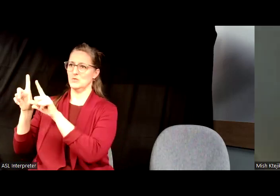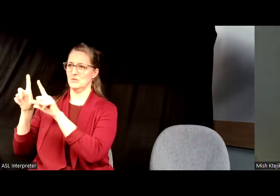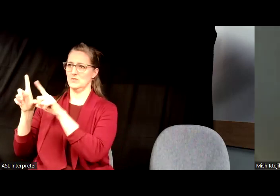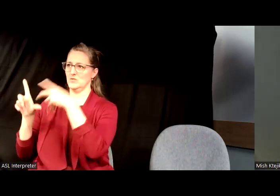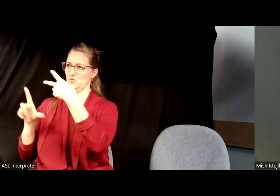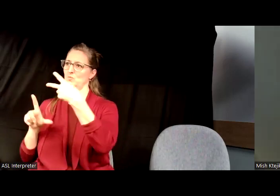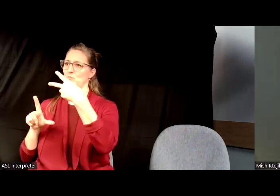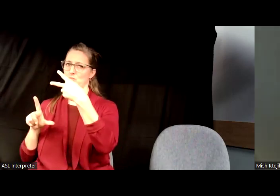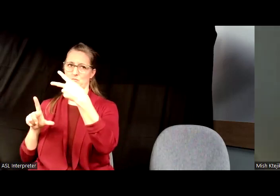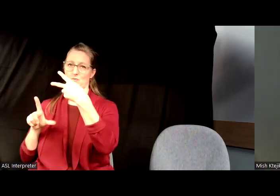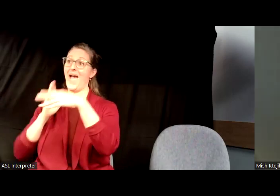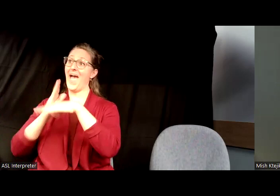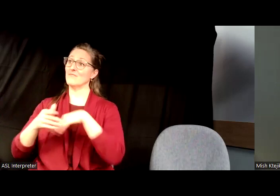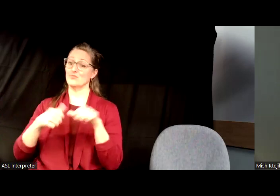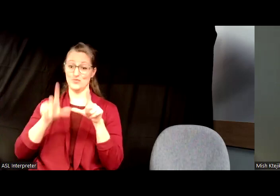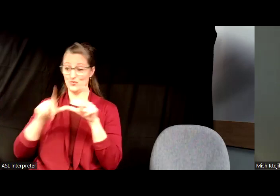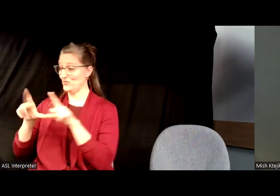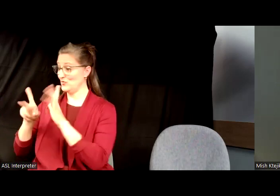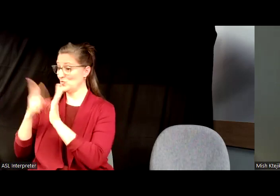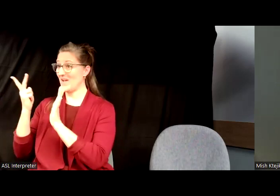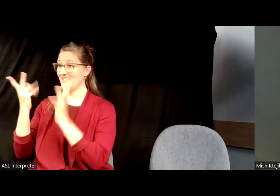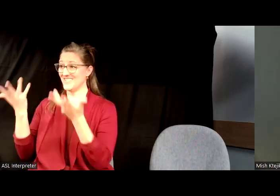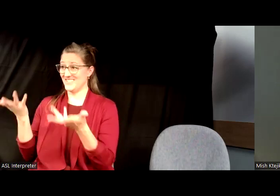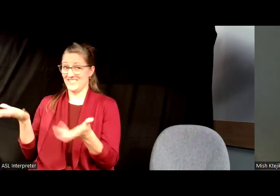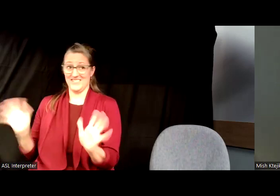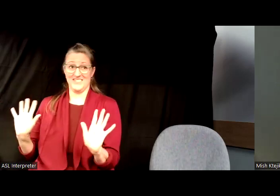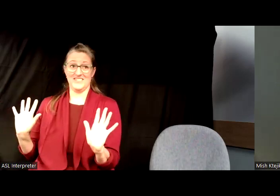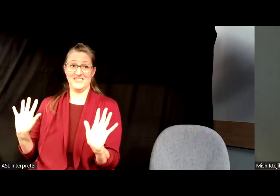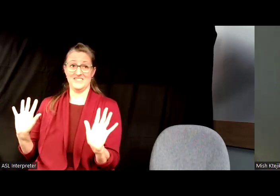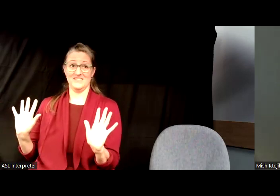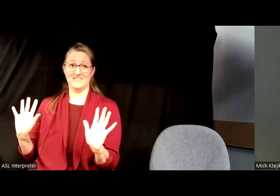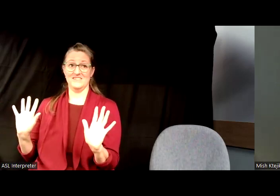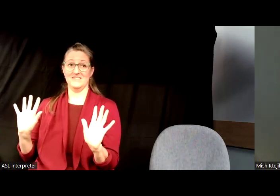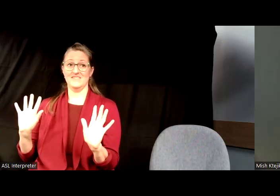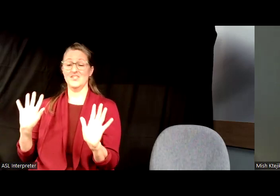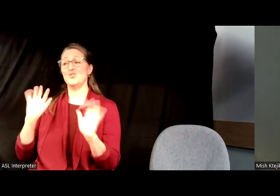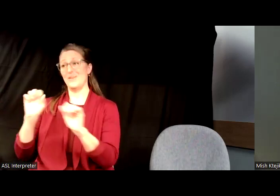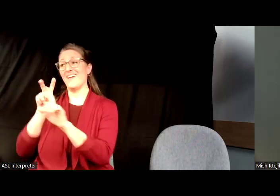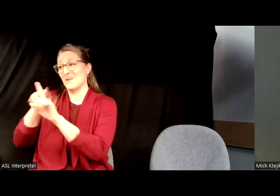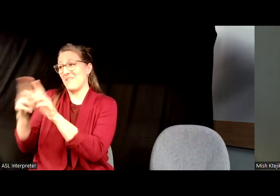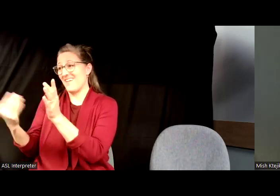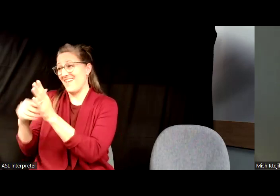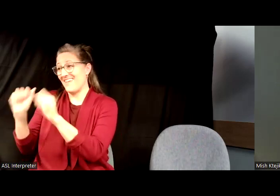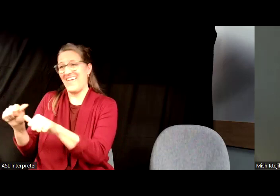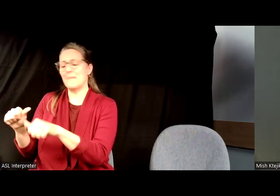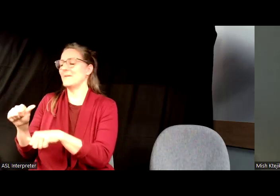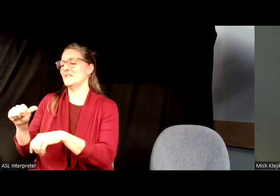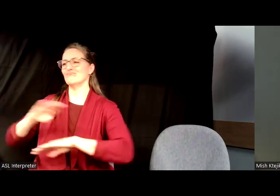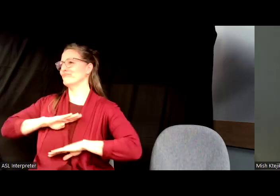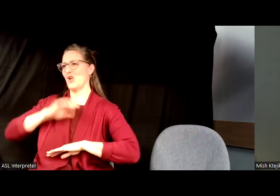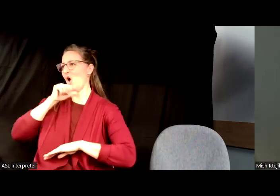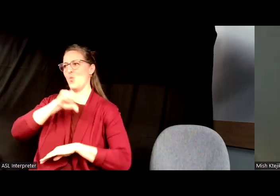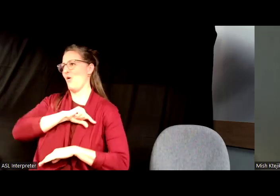And after 2 renewals, you can reapply, but you wouldn't qualify.